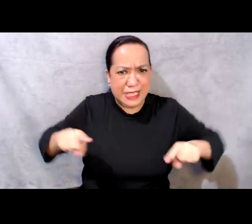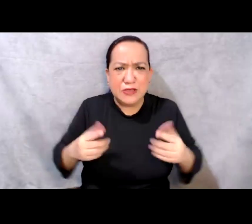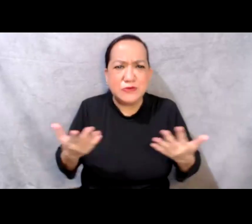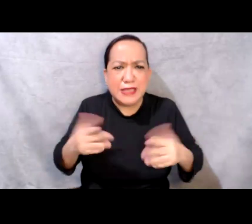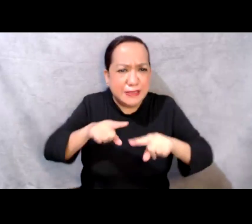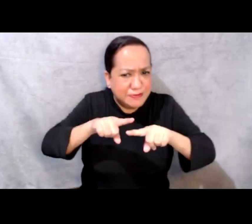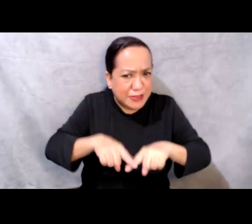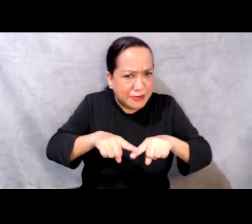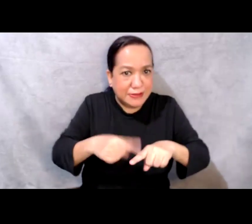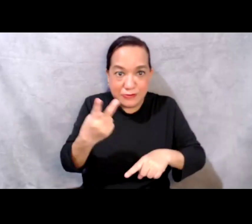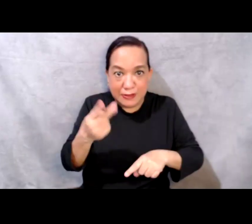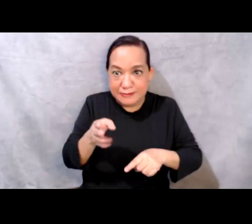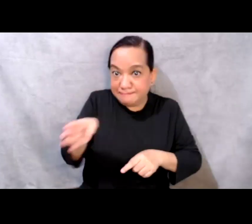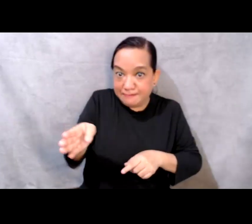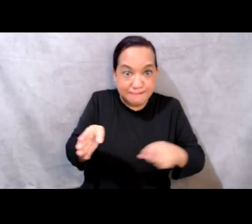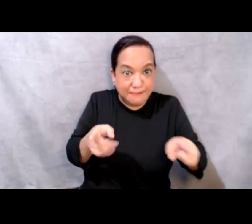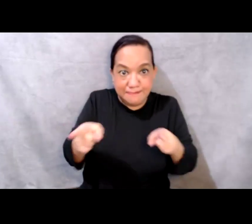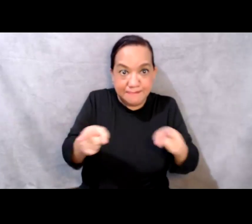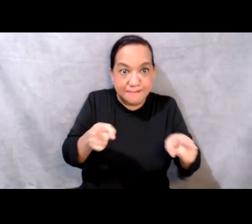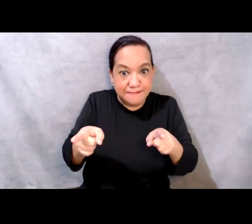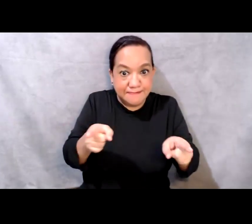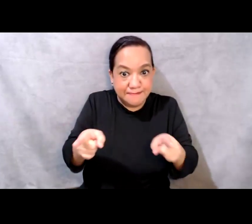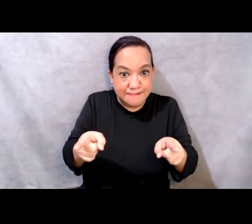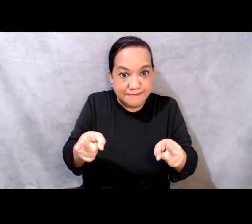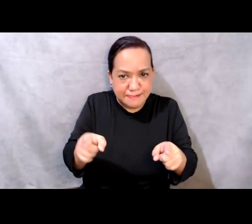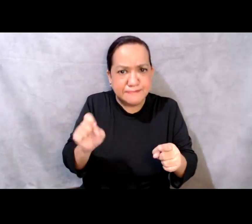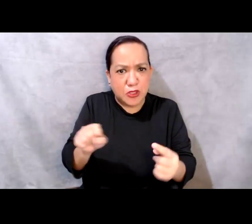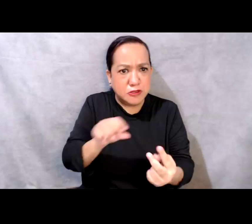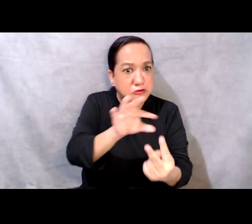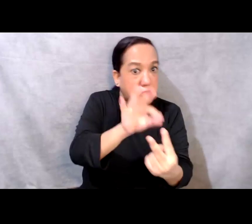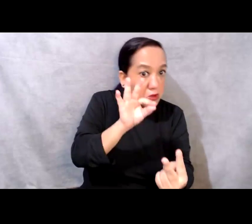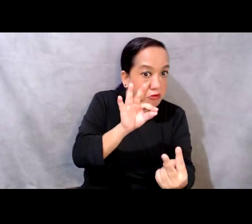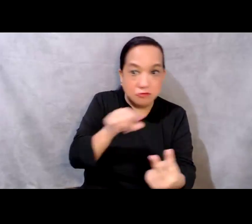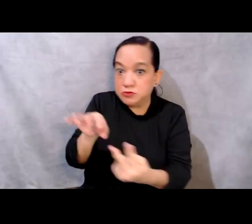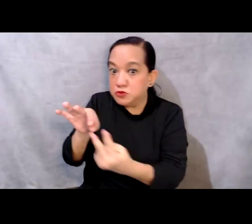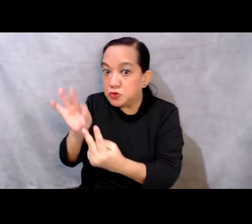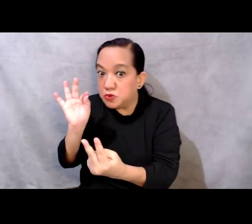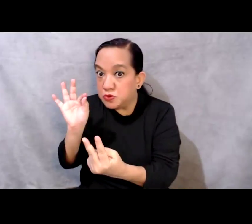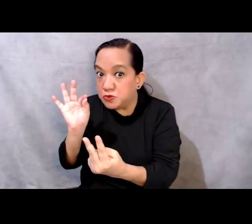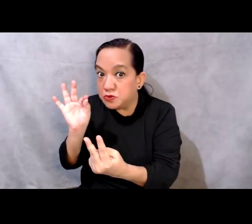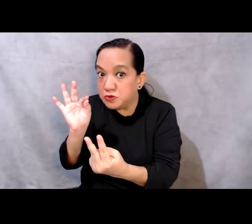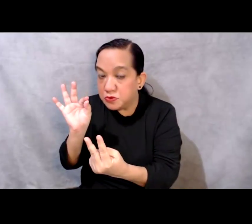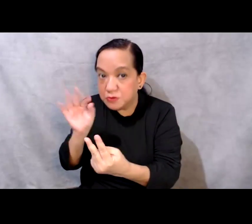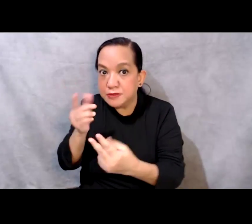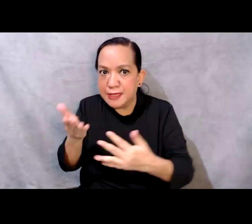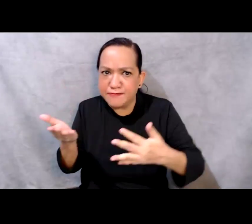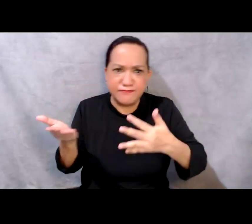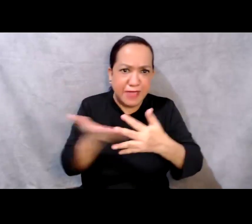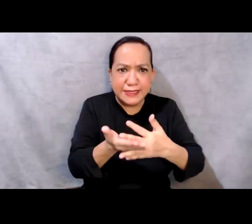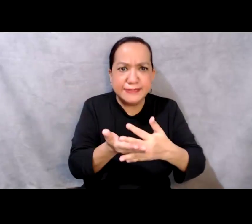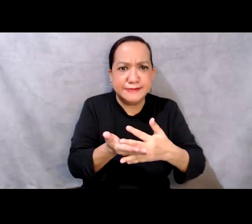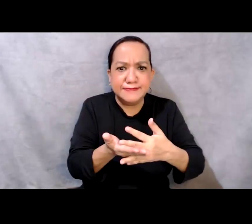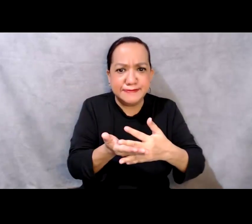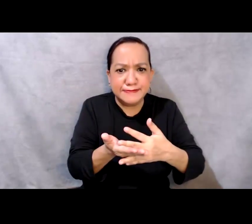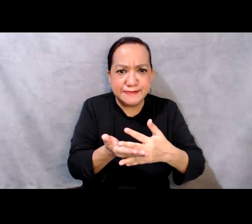are, the pathways have different values, if you like. And I think all of that has to be put into the